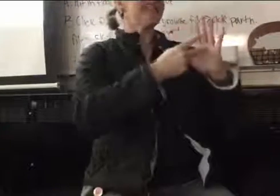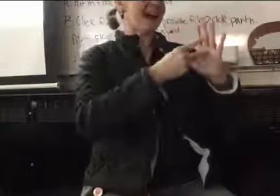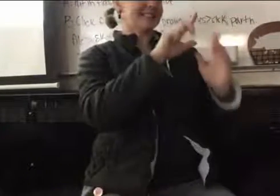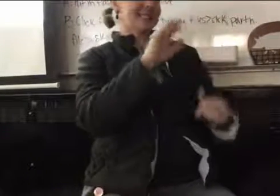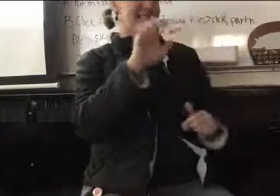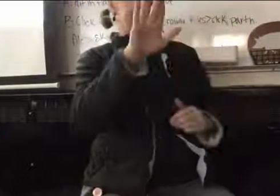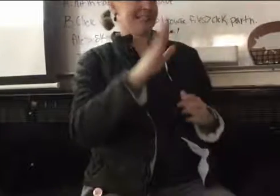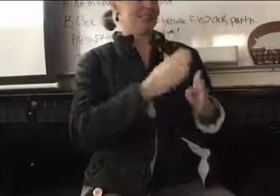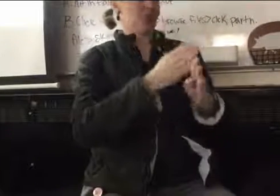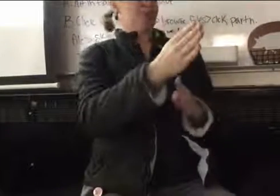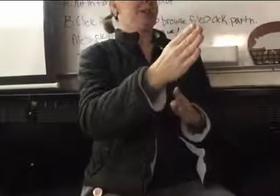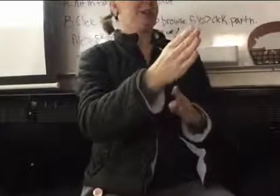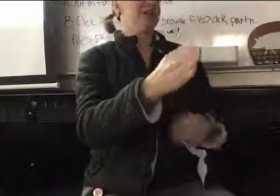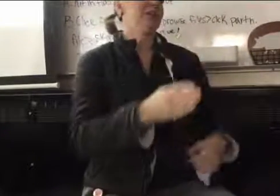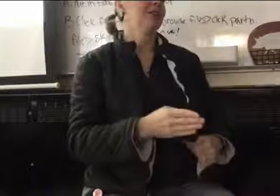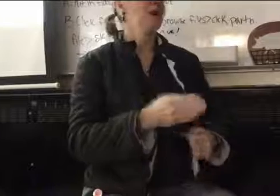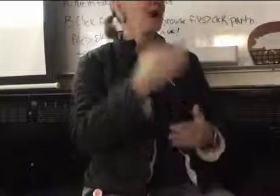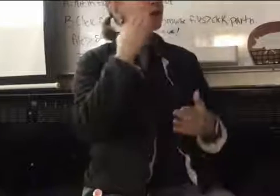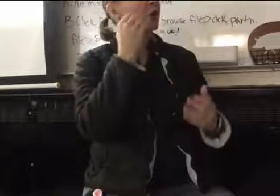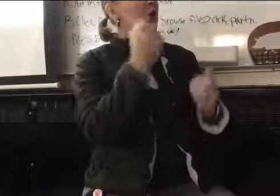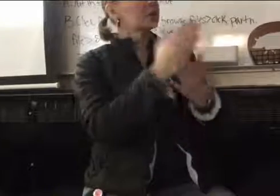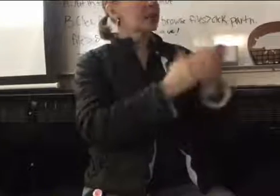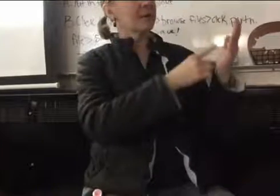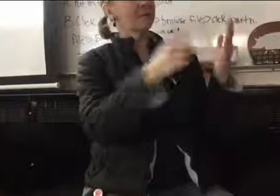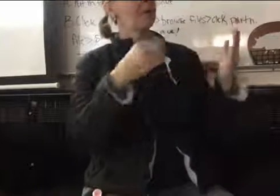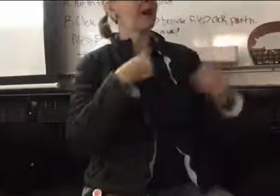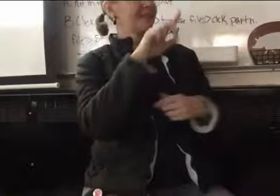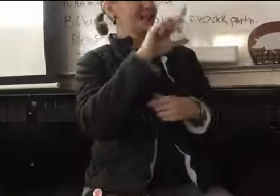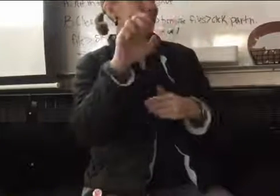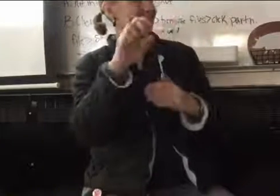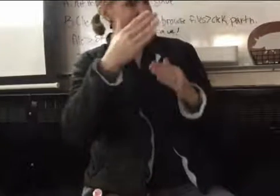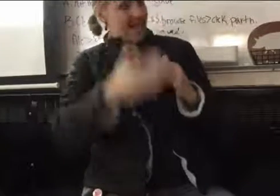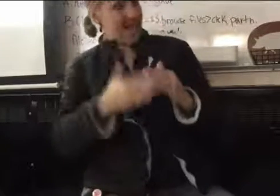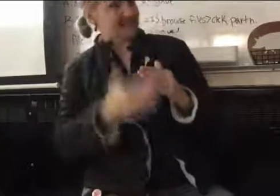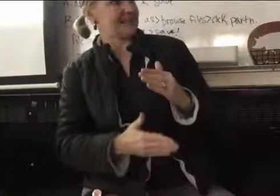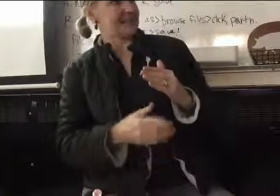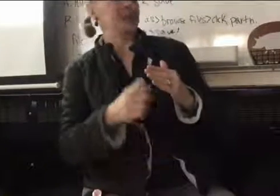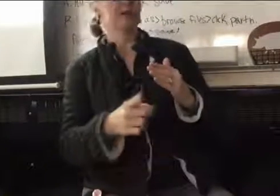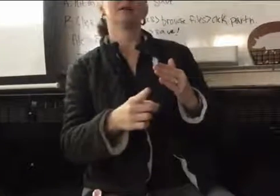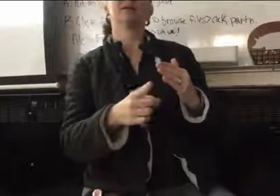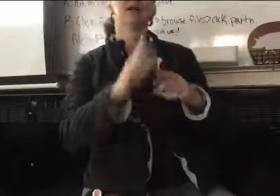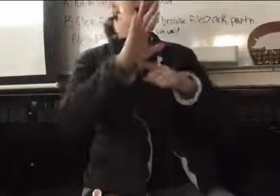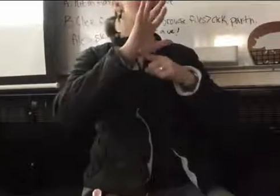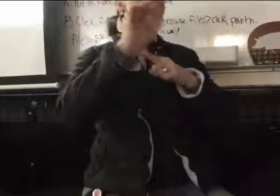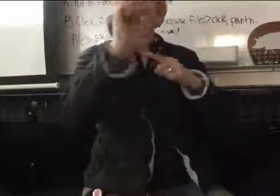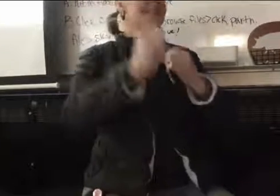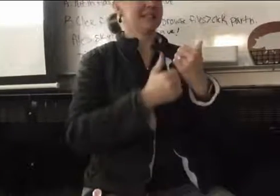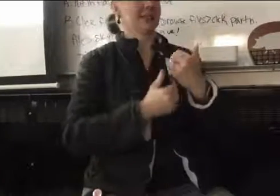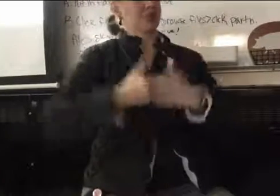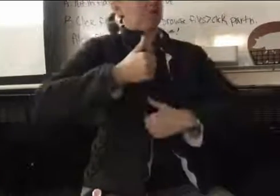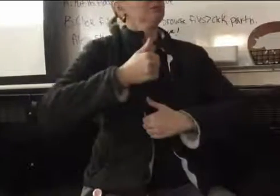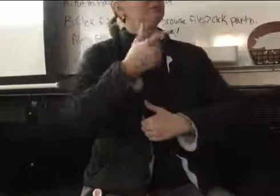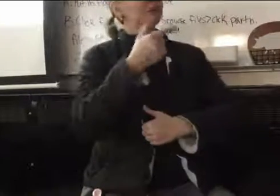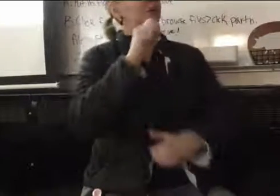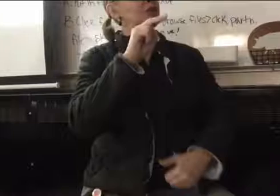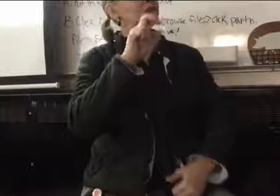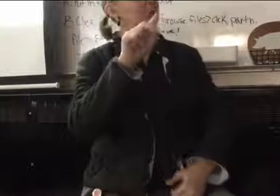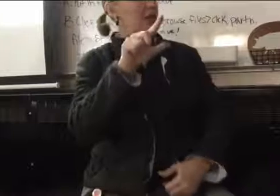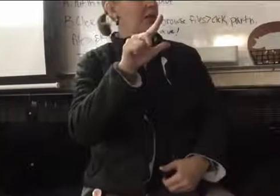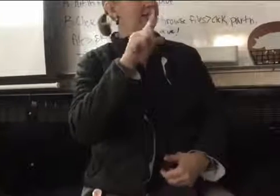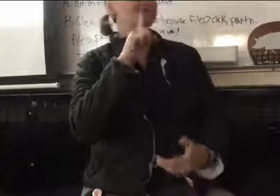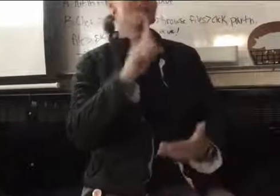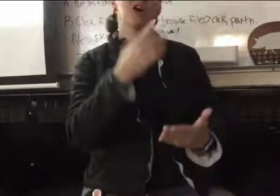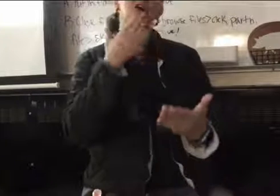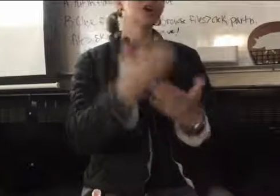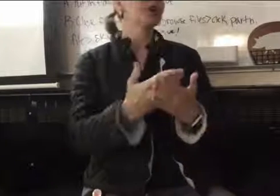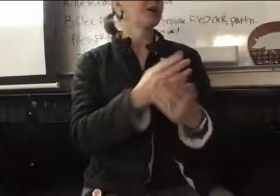career. Now, I know some of you had Lee towards the very end, and Lee was an amazing general. He was very, very good. He